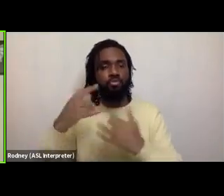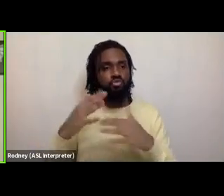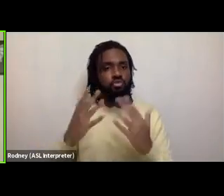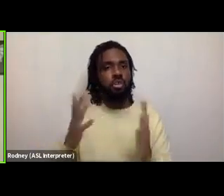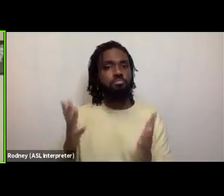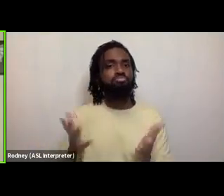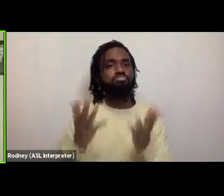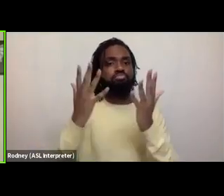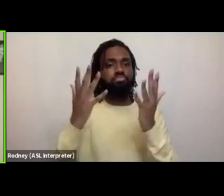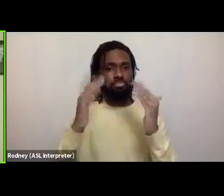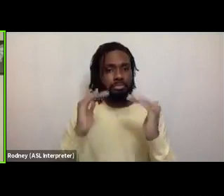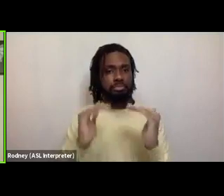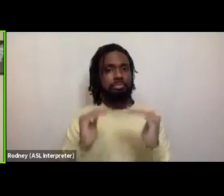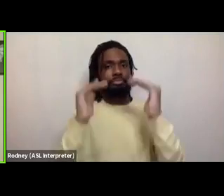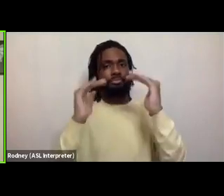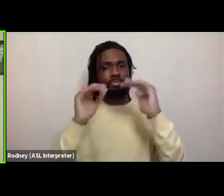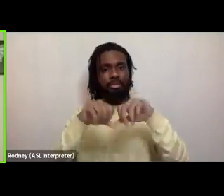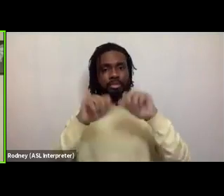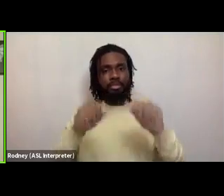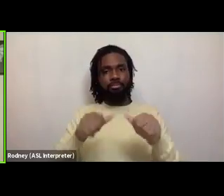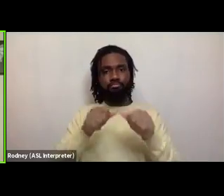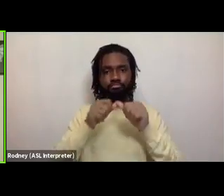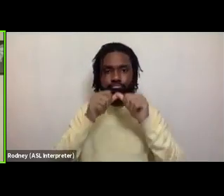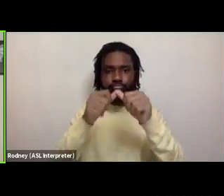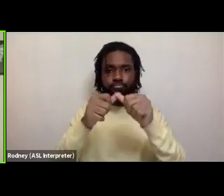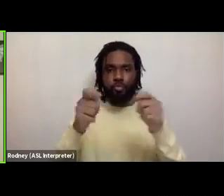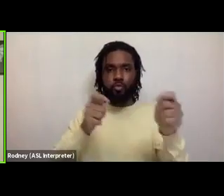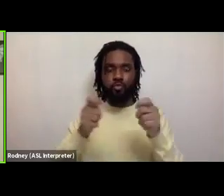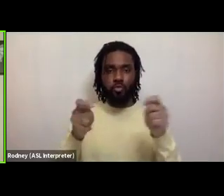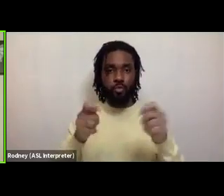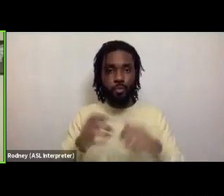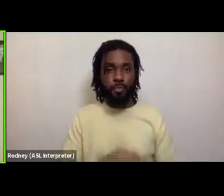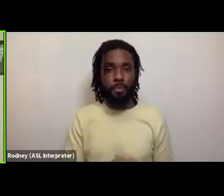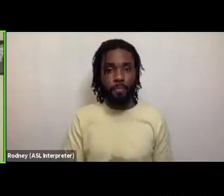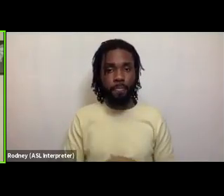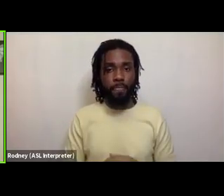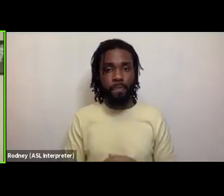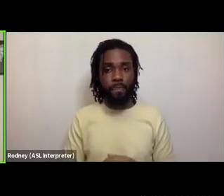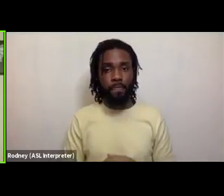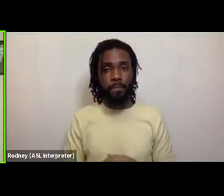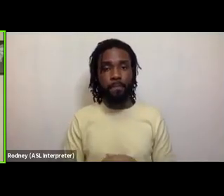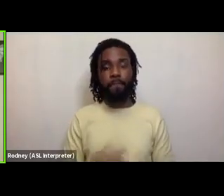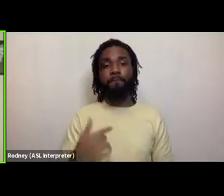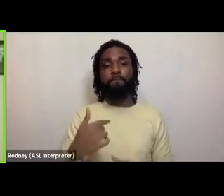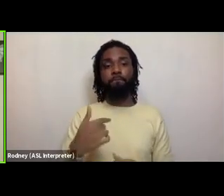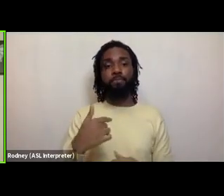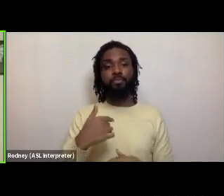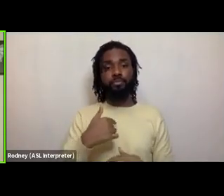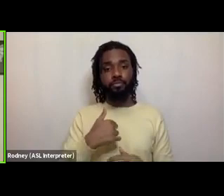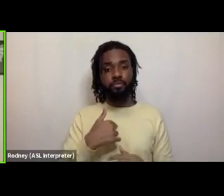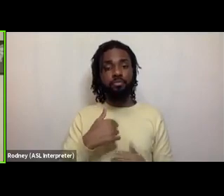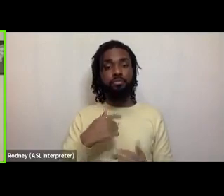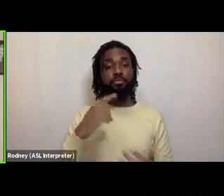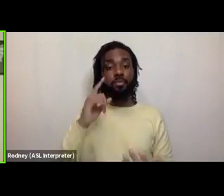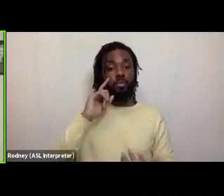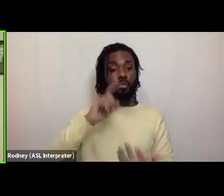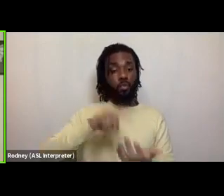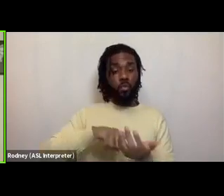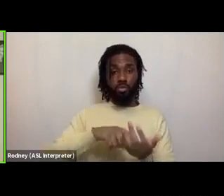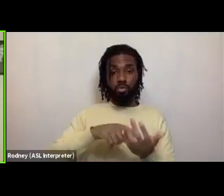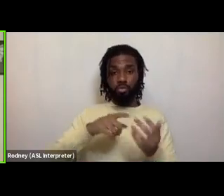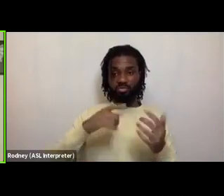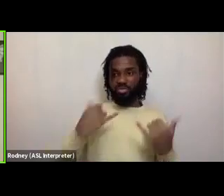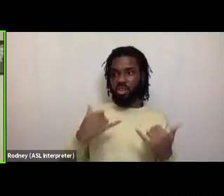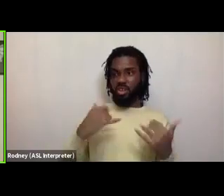domination. And I have found myself in the context of COVID-19 reflecting